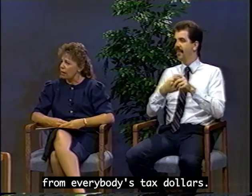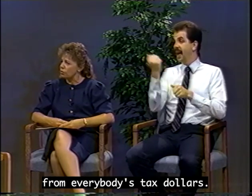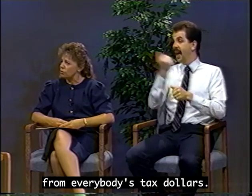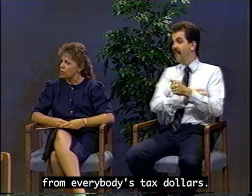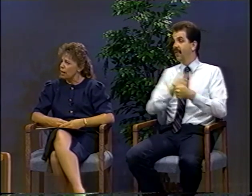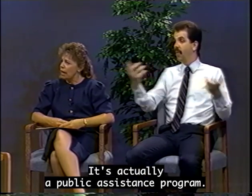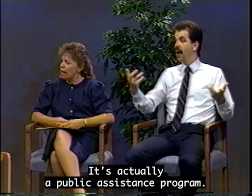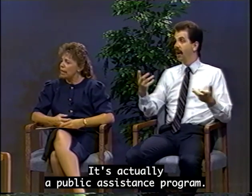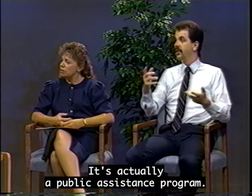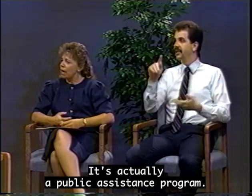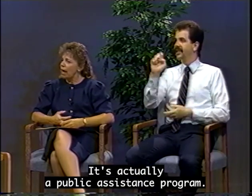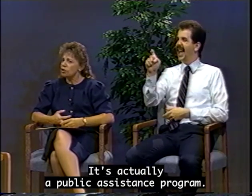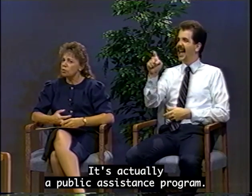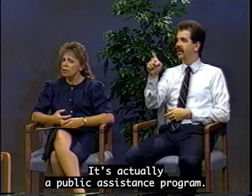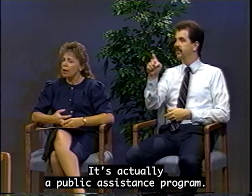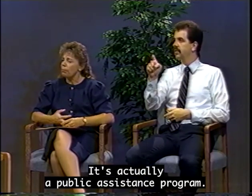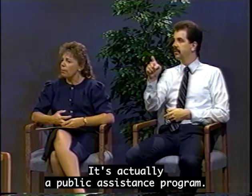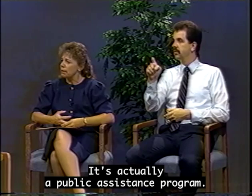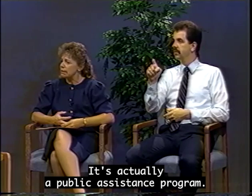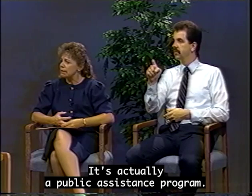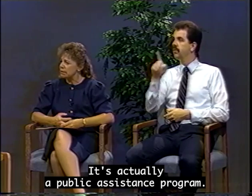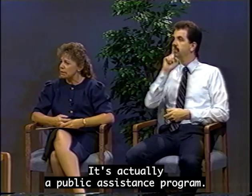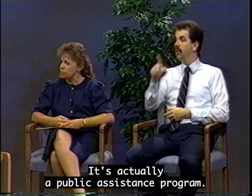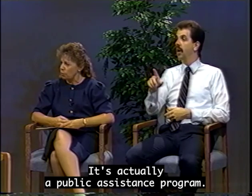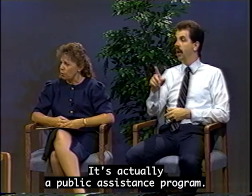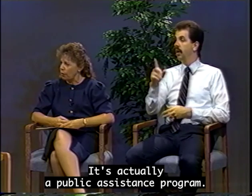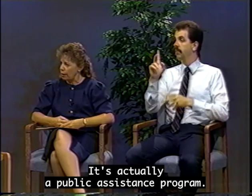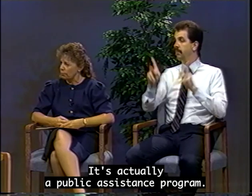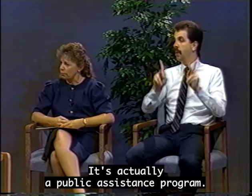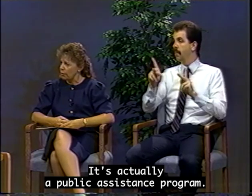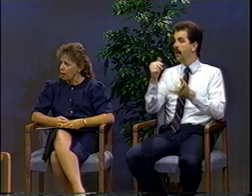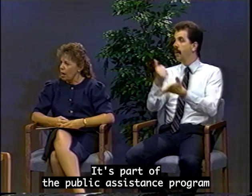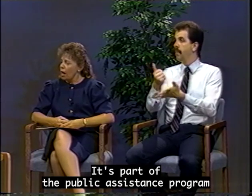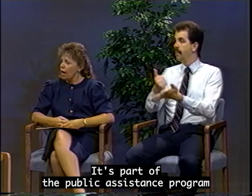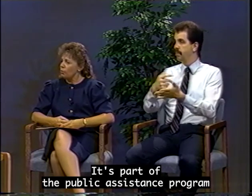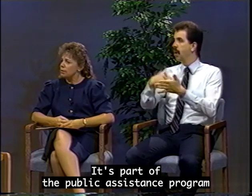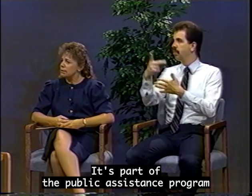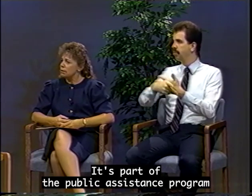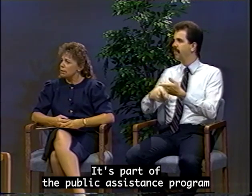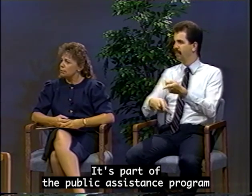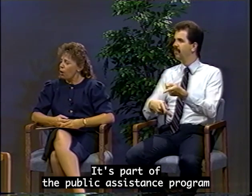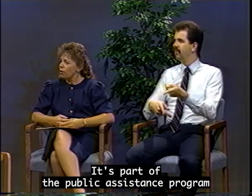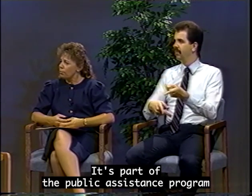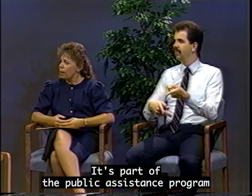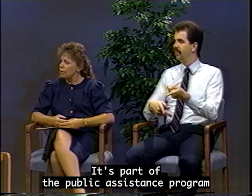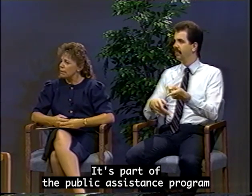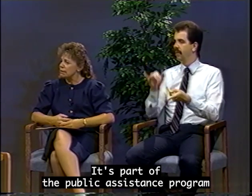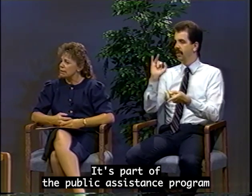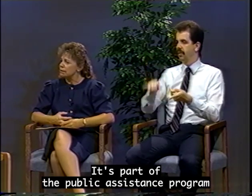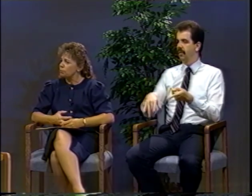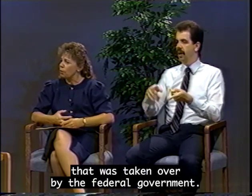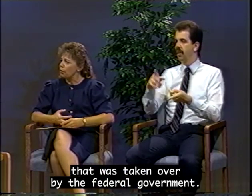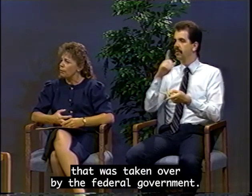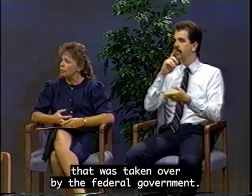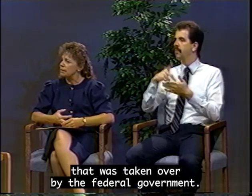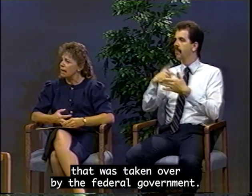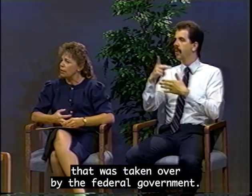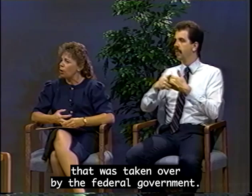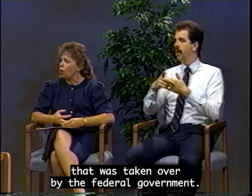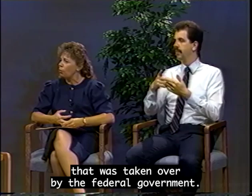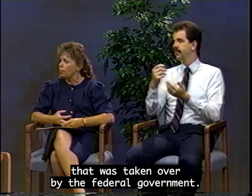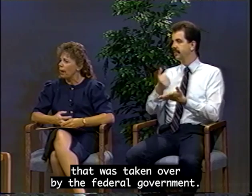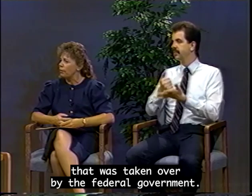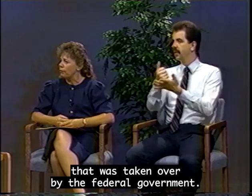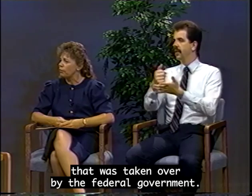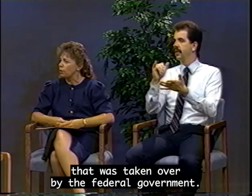tax dollars. It's actually a public assistance program. It's part of the public assistance program that was